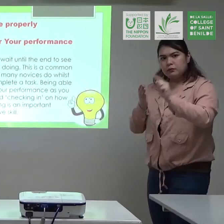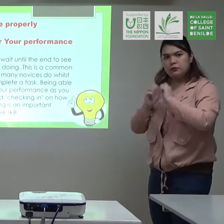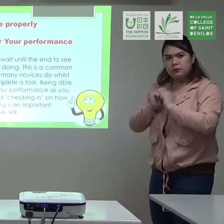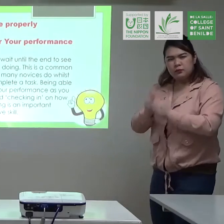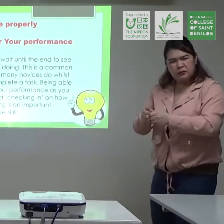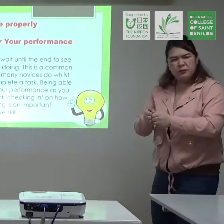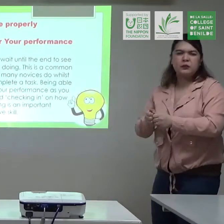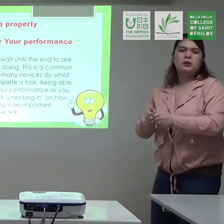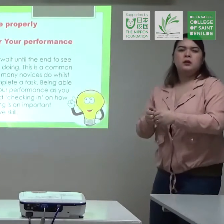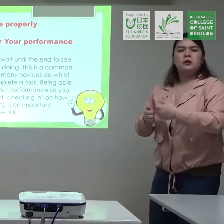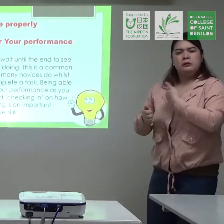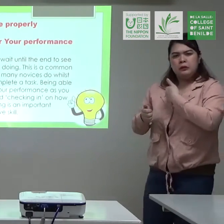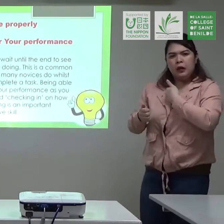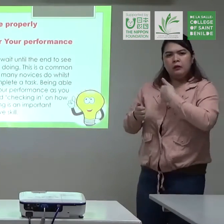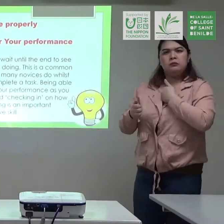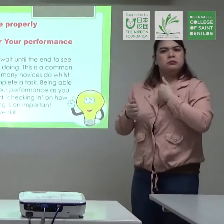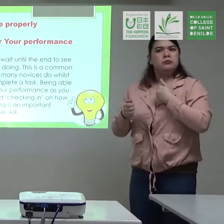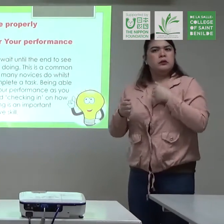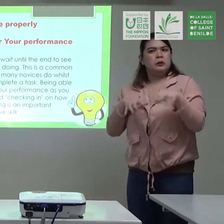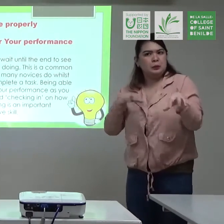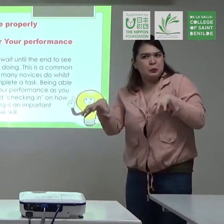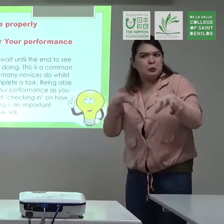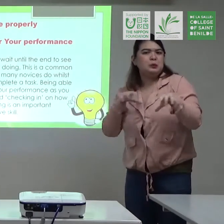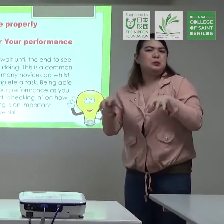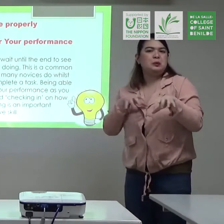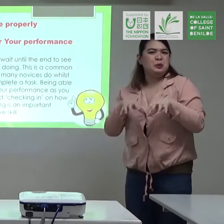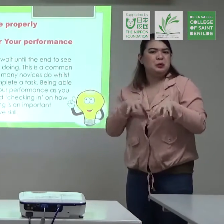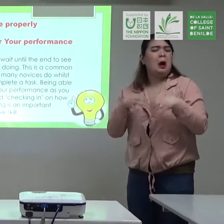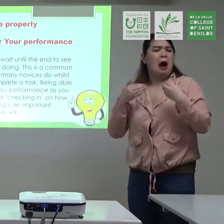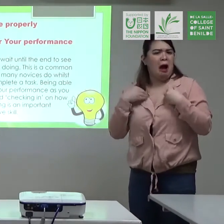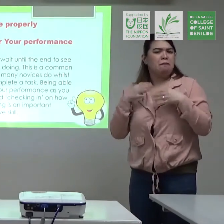you are doing is an important